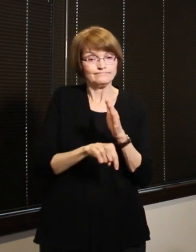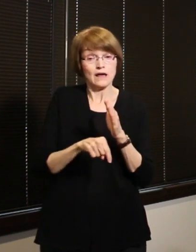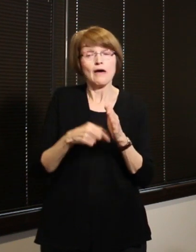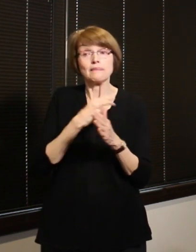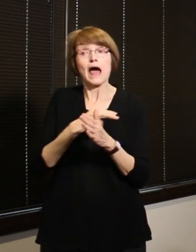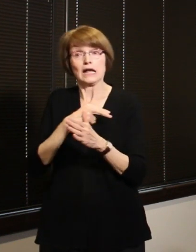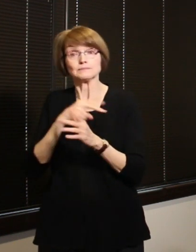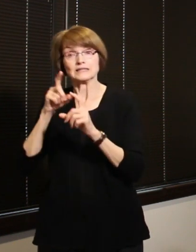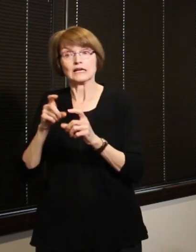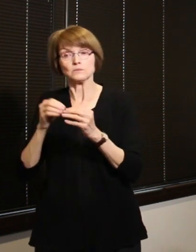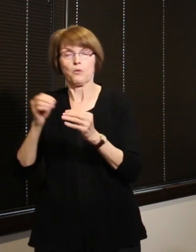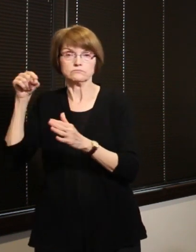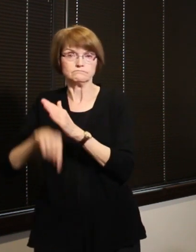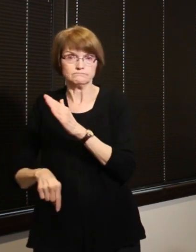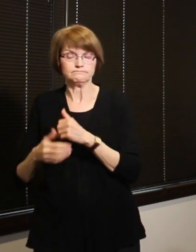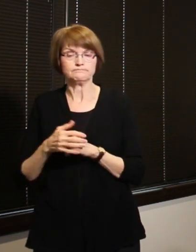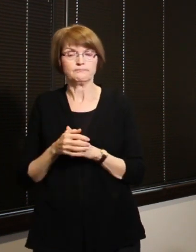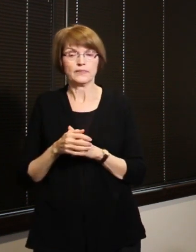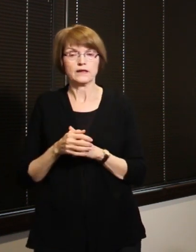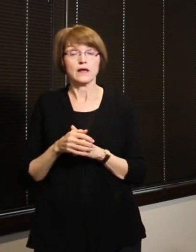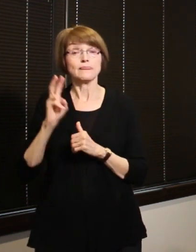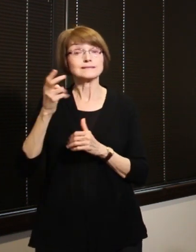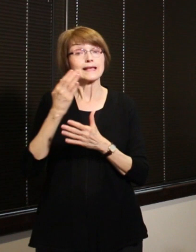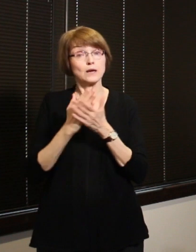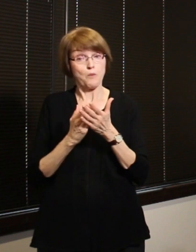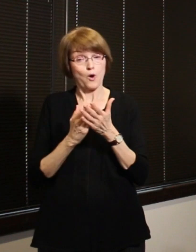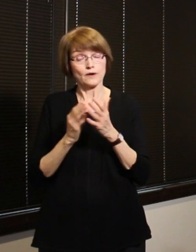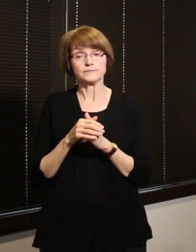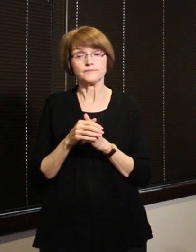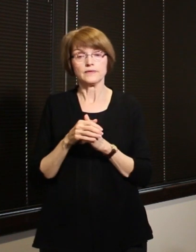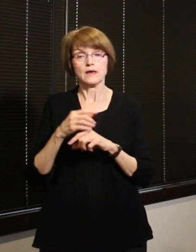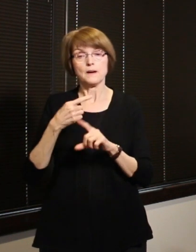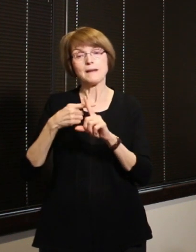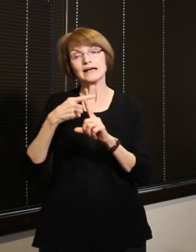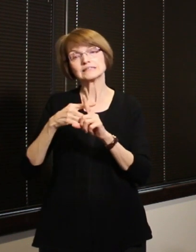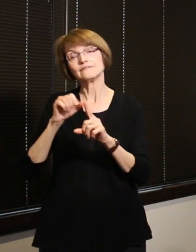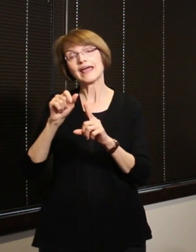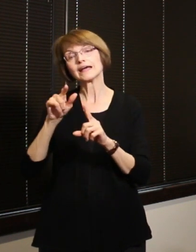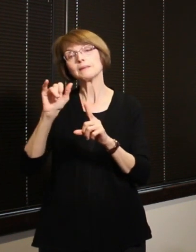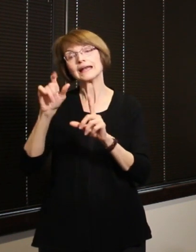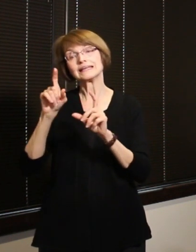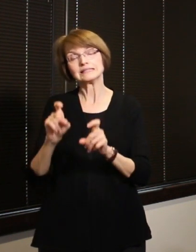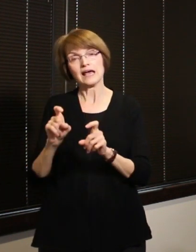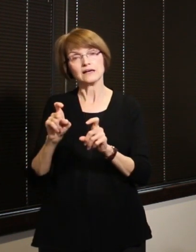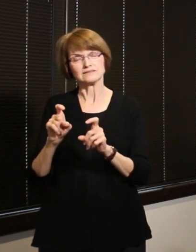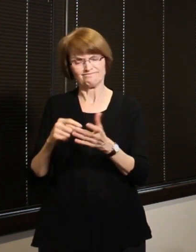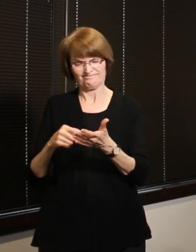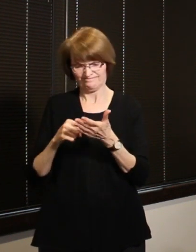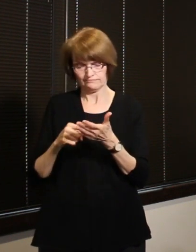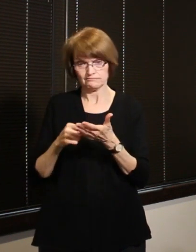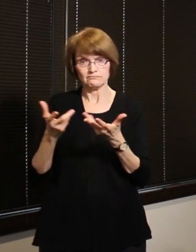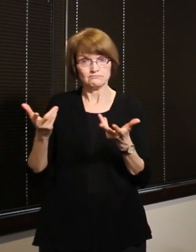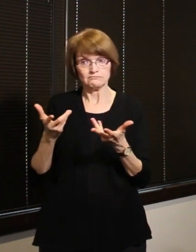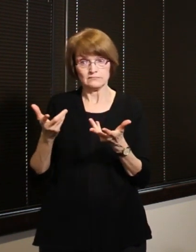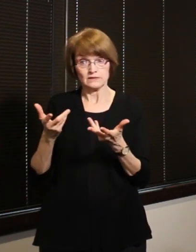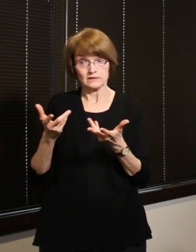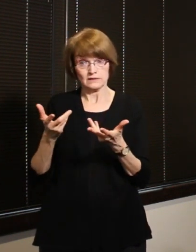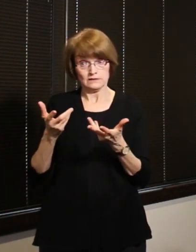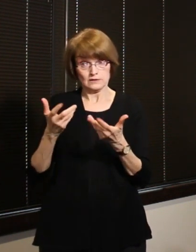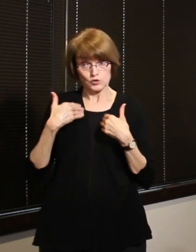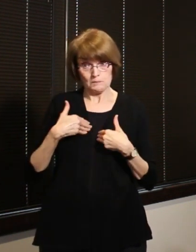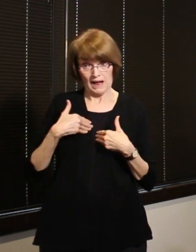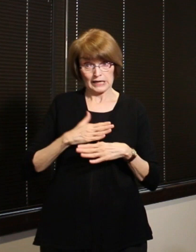hospital-based test. The second piece, though, is a positive antibody test really doesn't tell you if you're immune